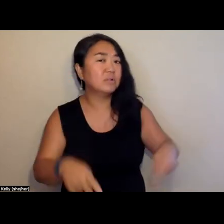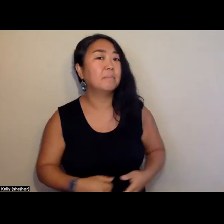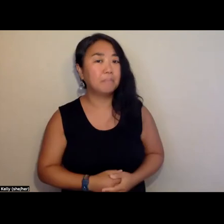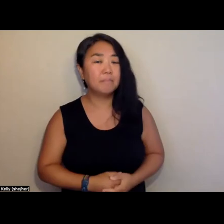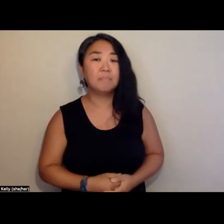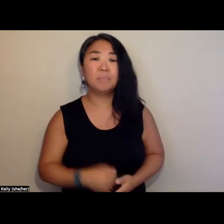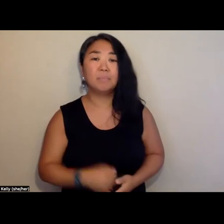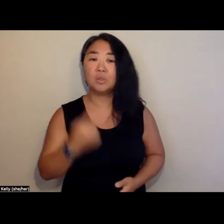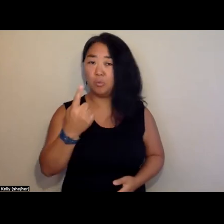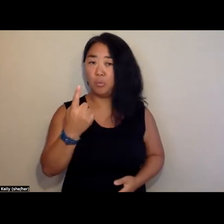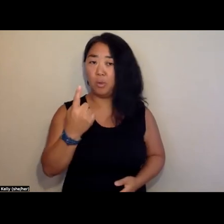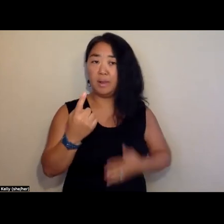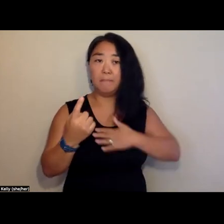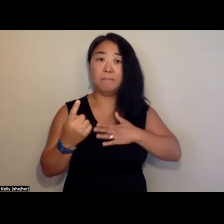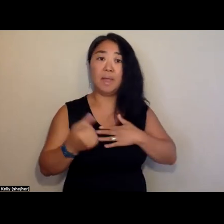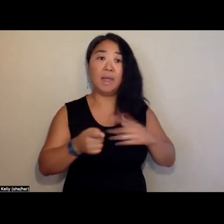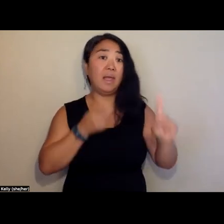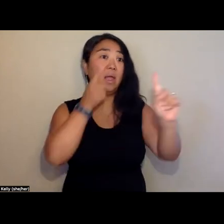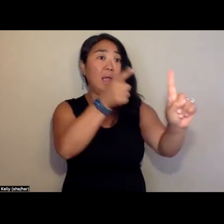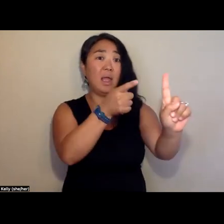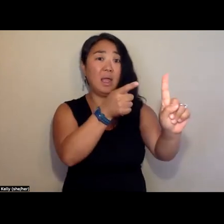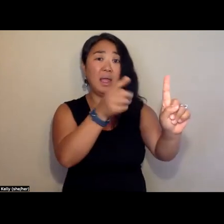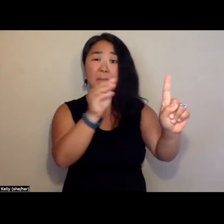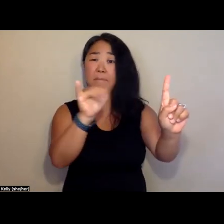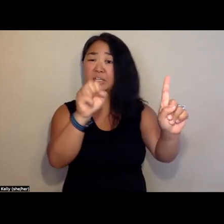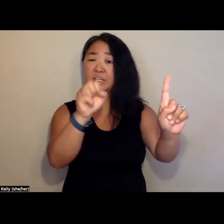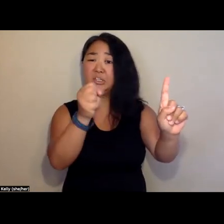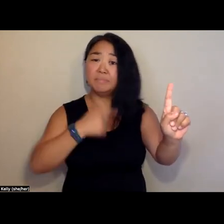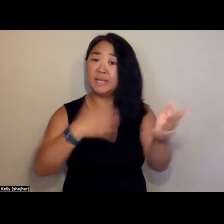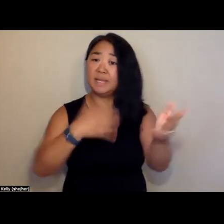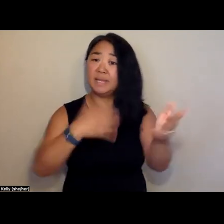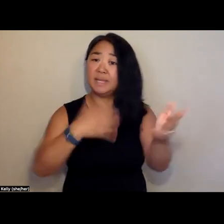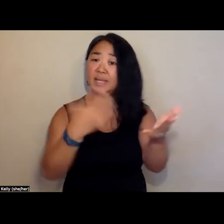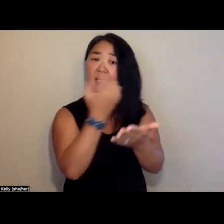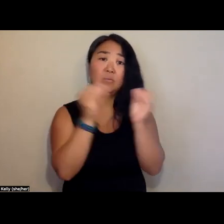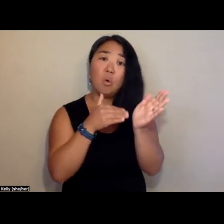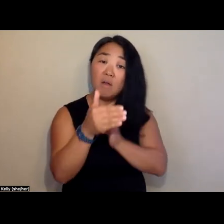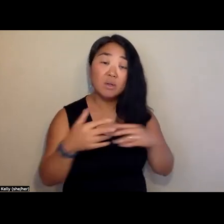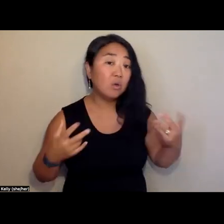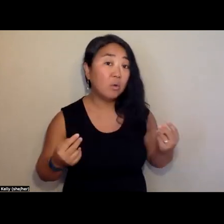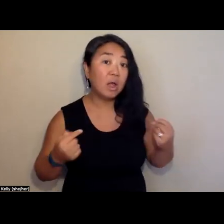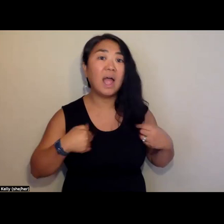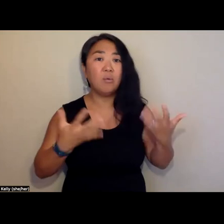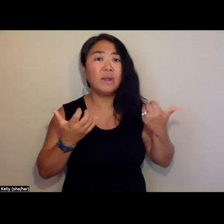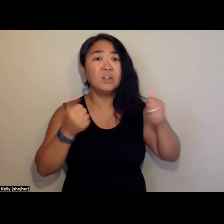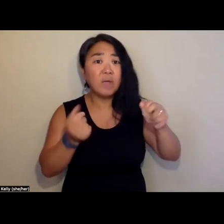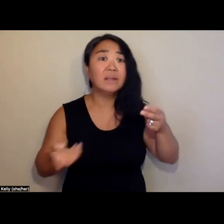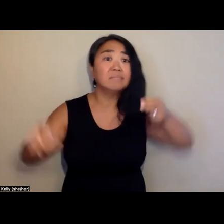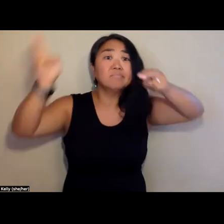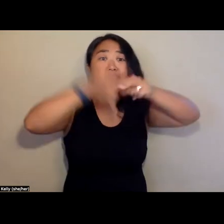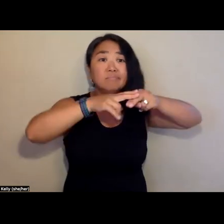sort of missions in doing this more and more, continuing, is to increase that accessibility, to make this something